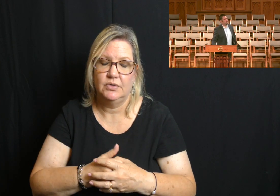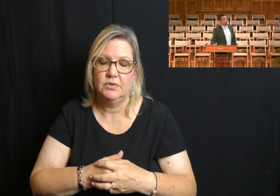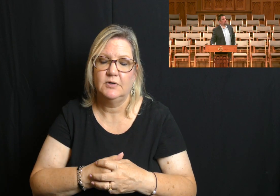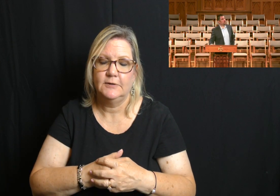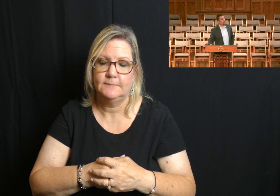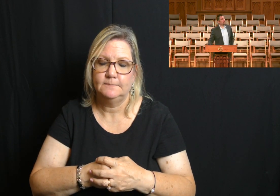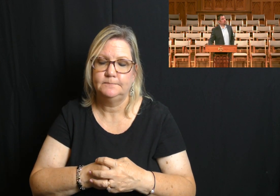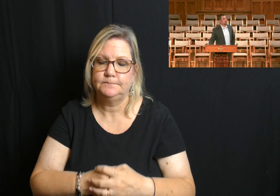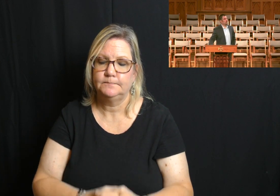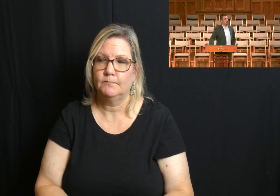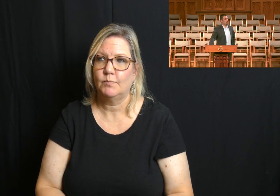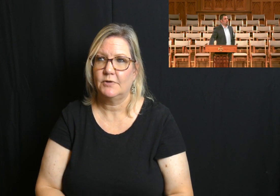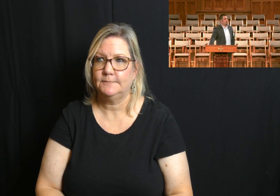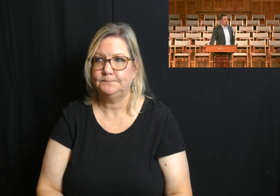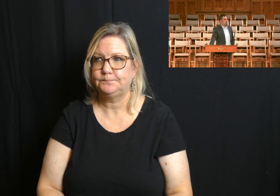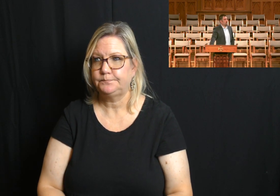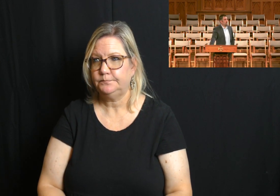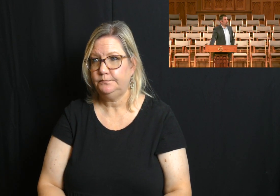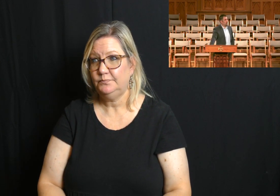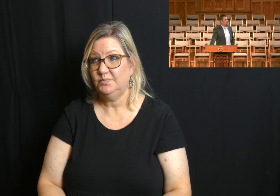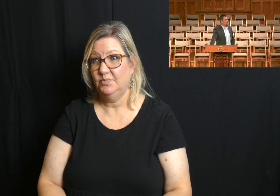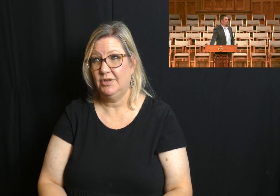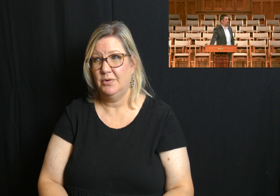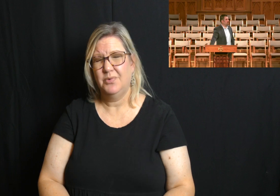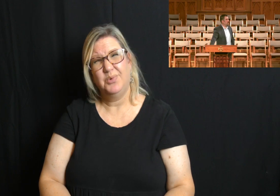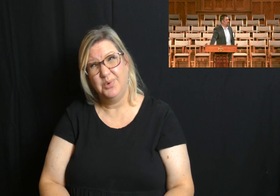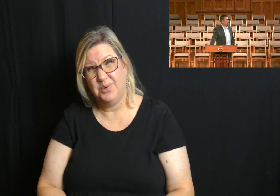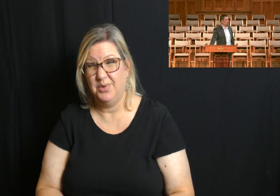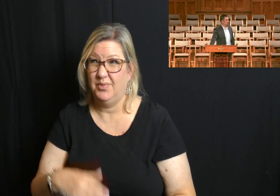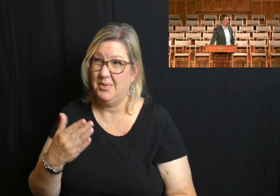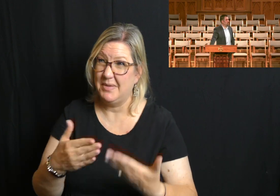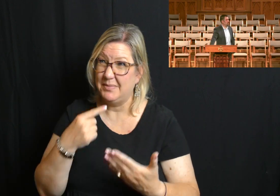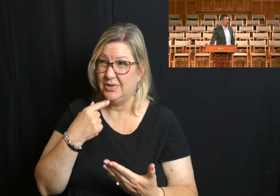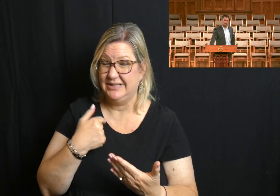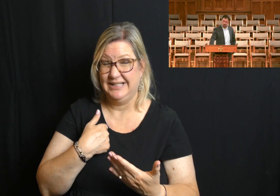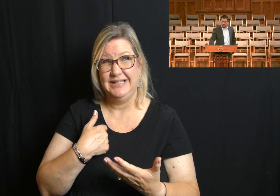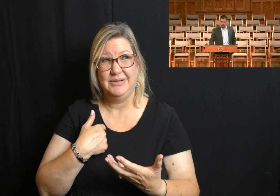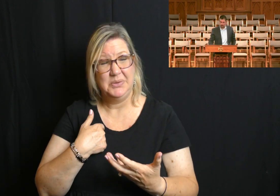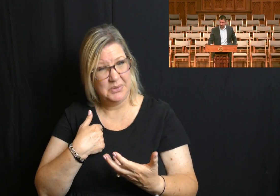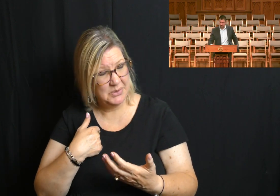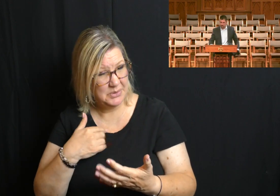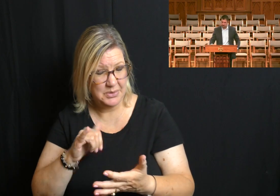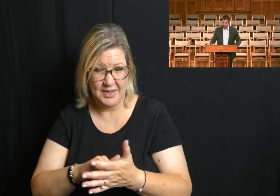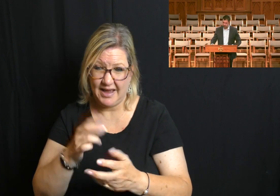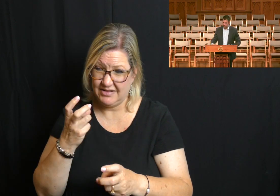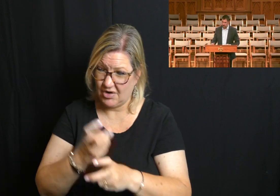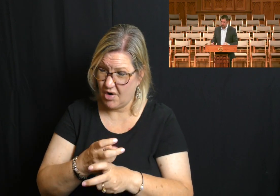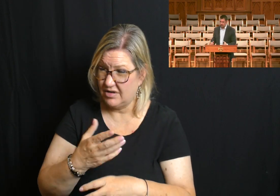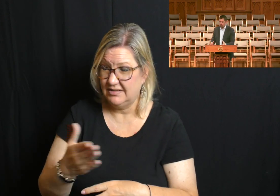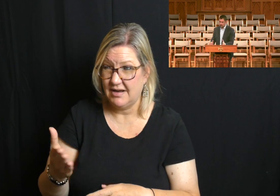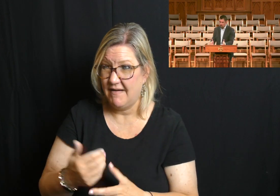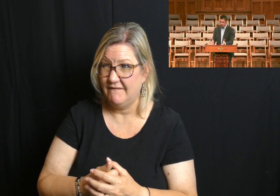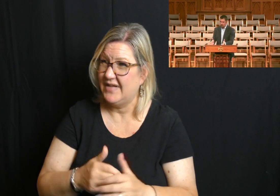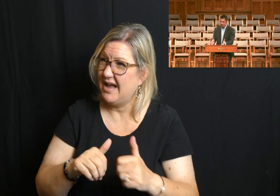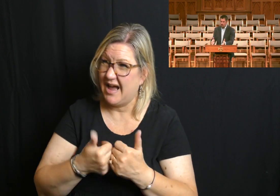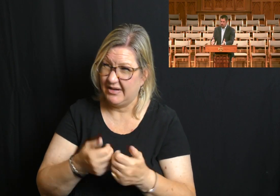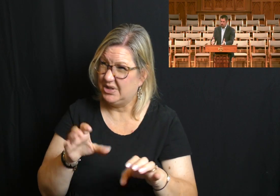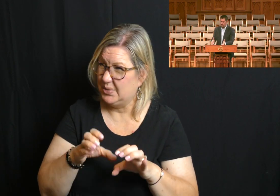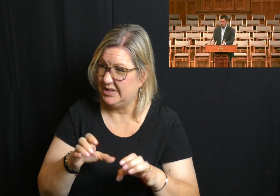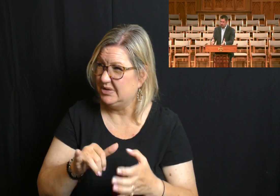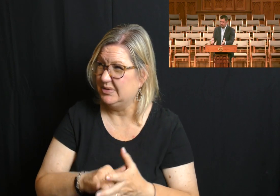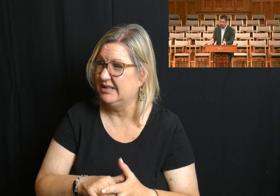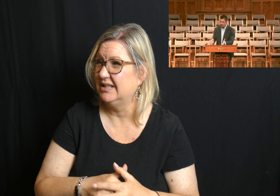Man, wow, Carlos, that's hard stuff. How do we deal with all that? I'm glad you asked that question. Because